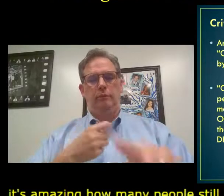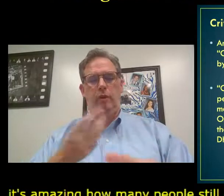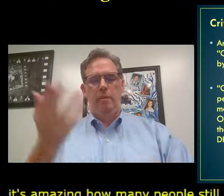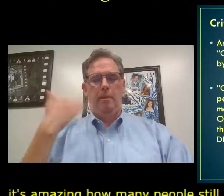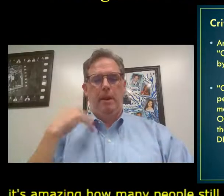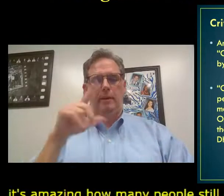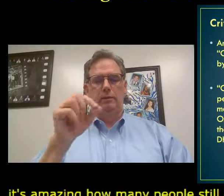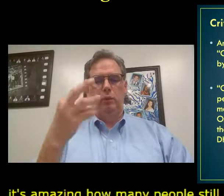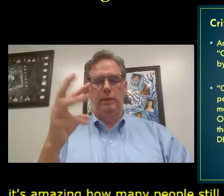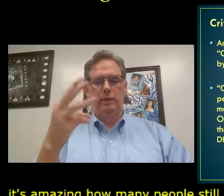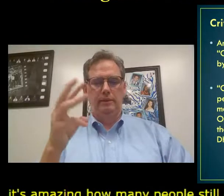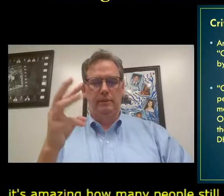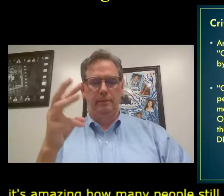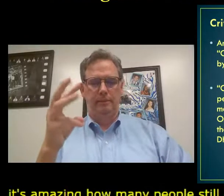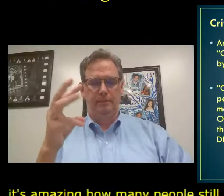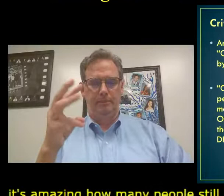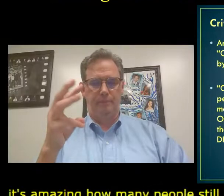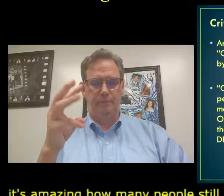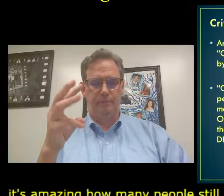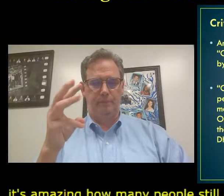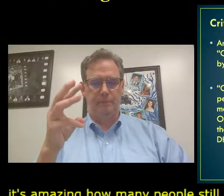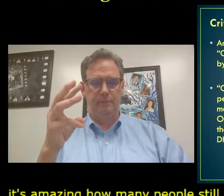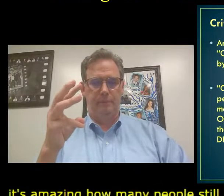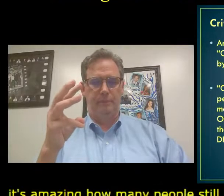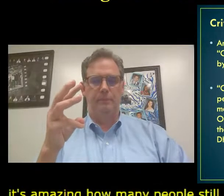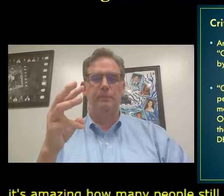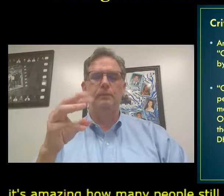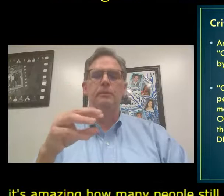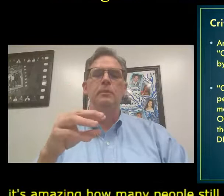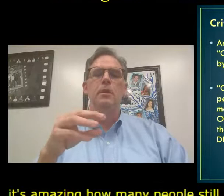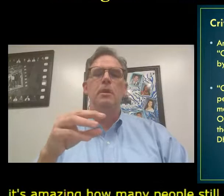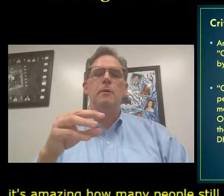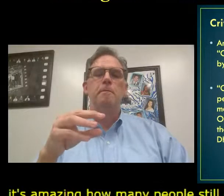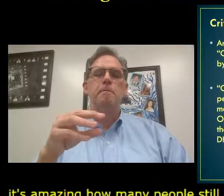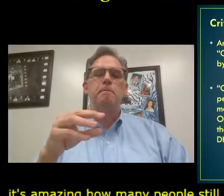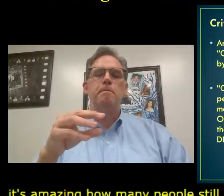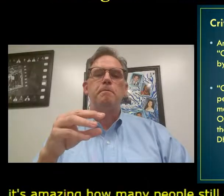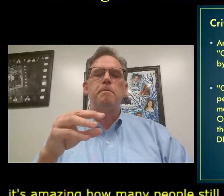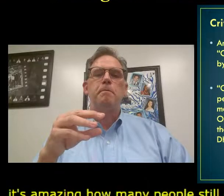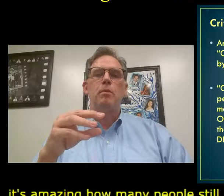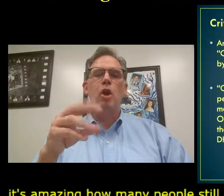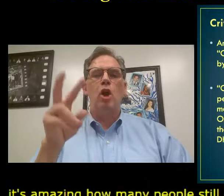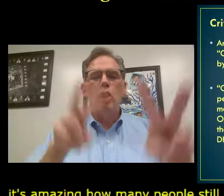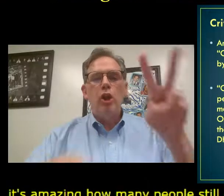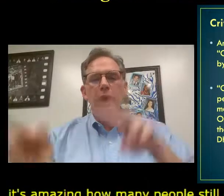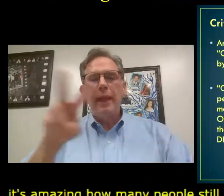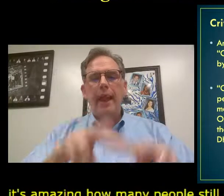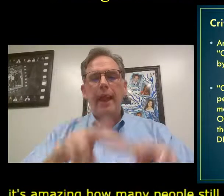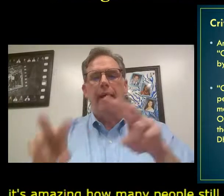there was a legislative analysis from 2016.